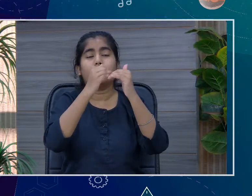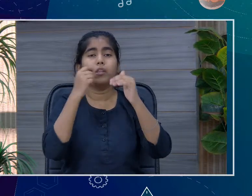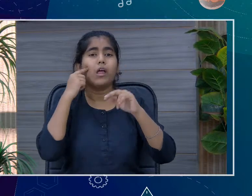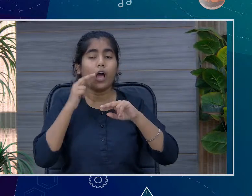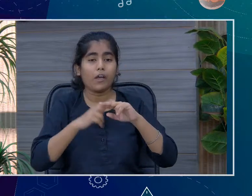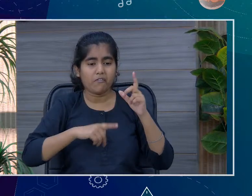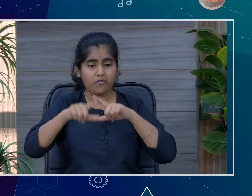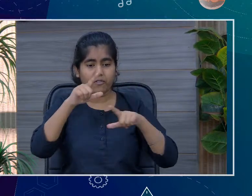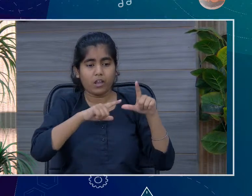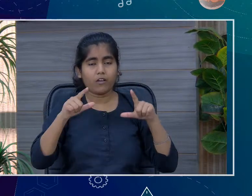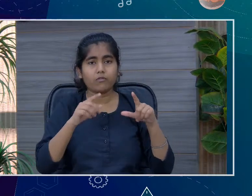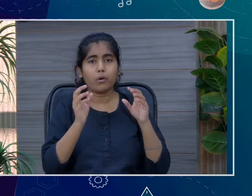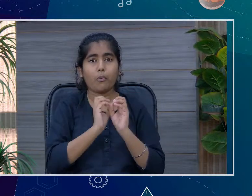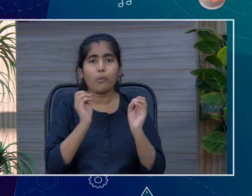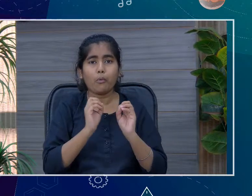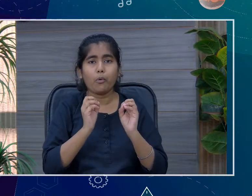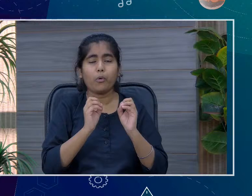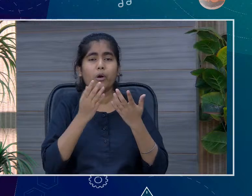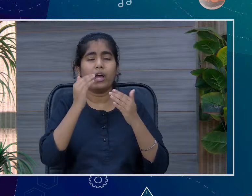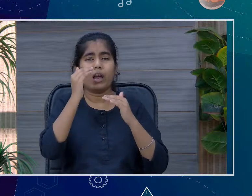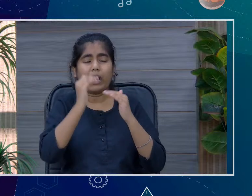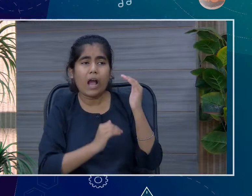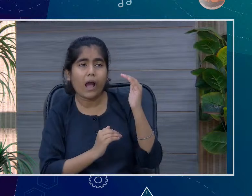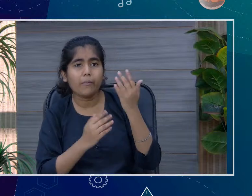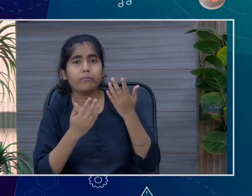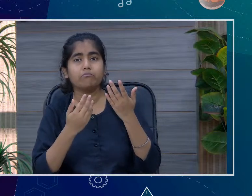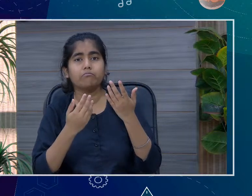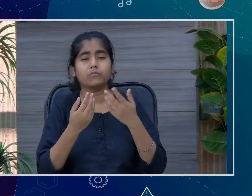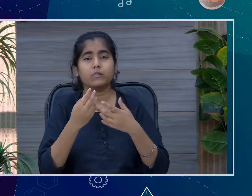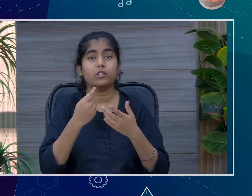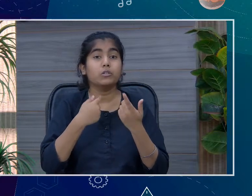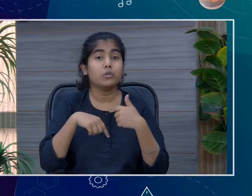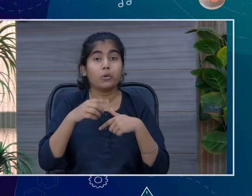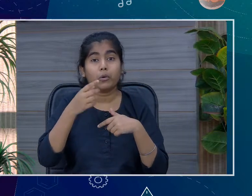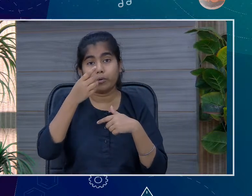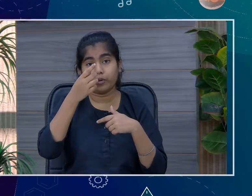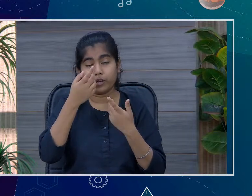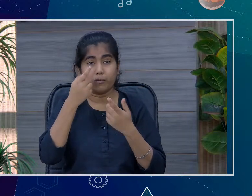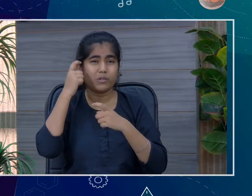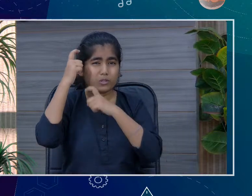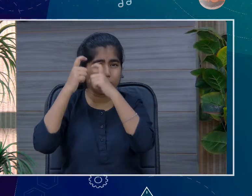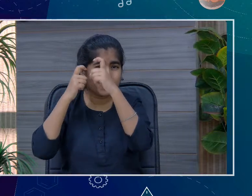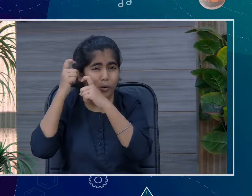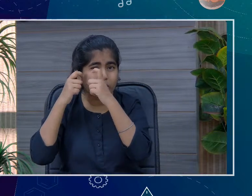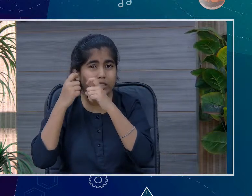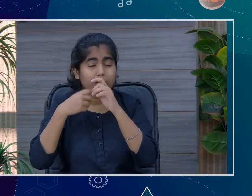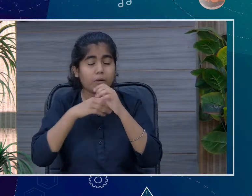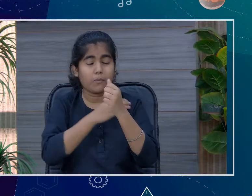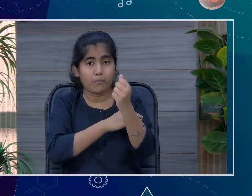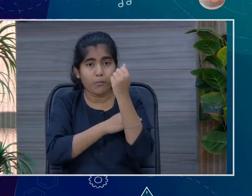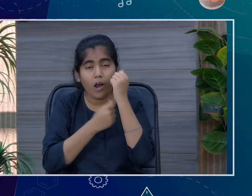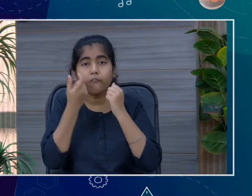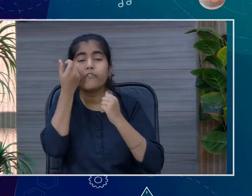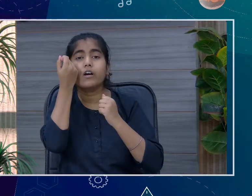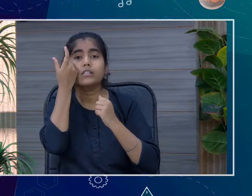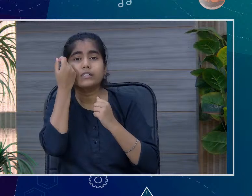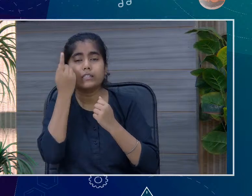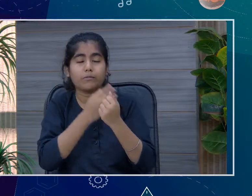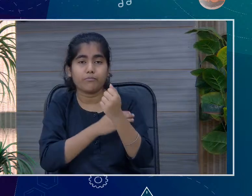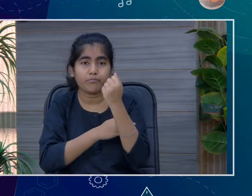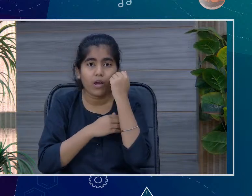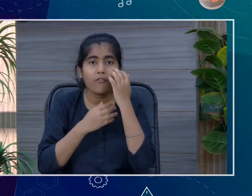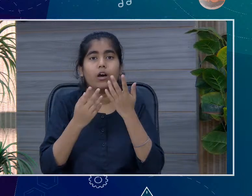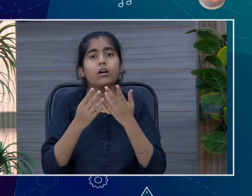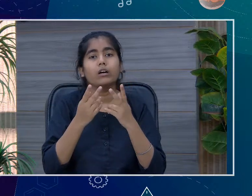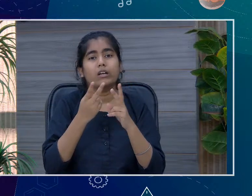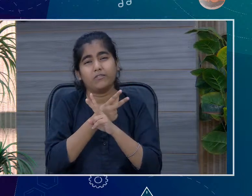language input in classroom or at home can hamper cognitive development. Understanding will be slightly